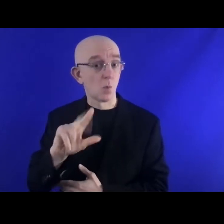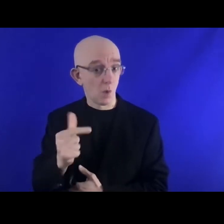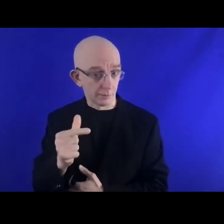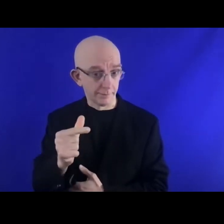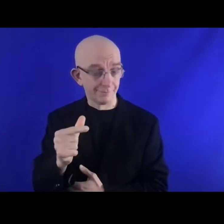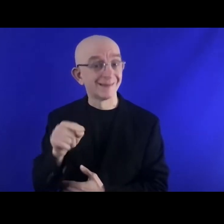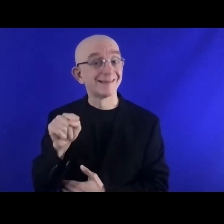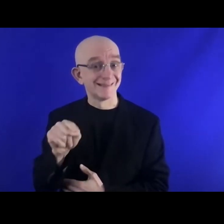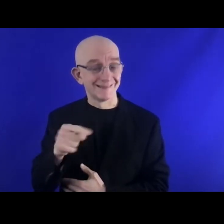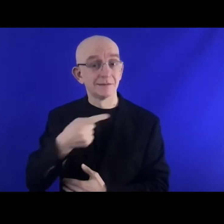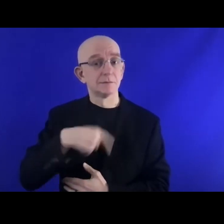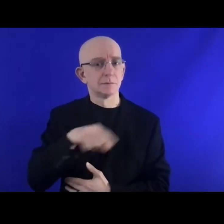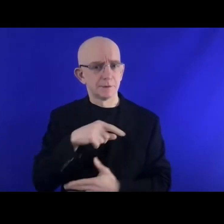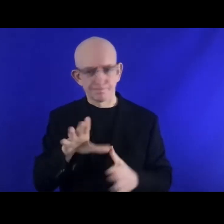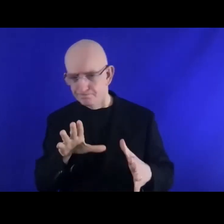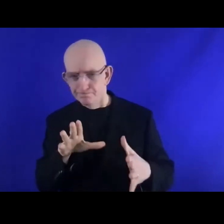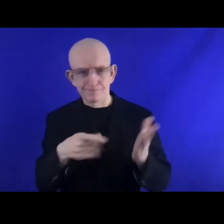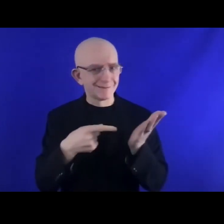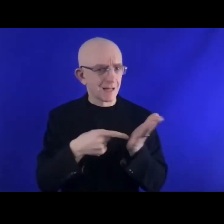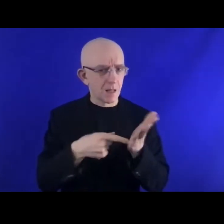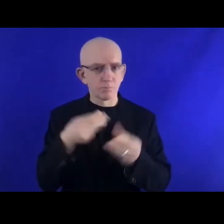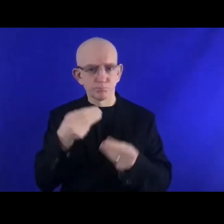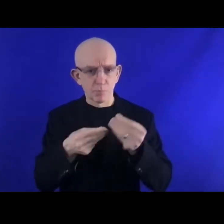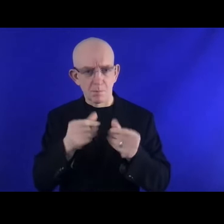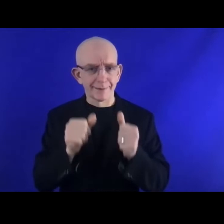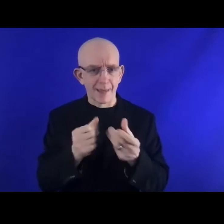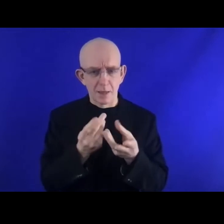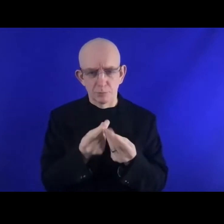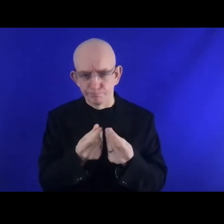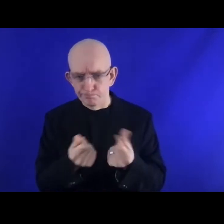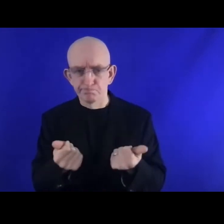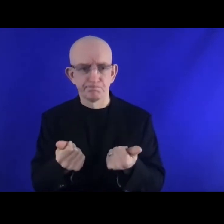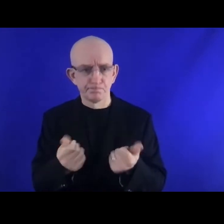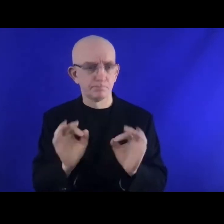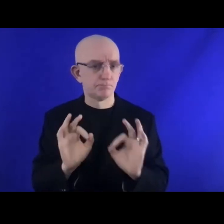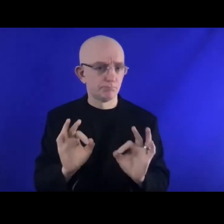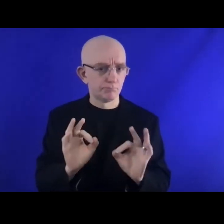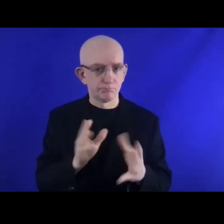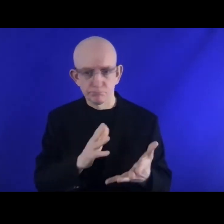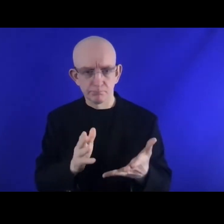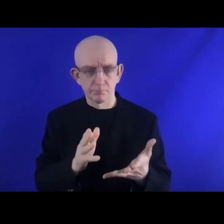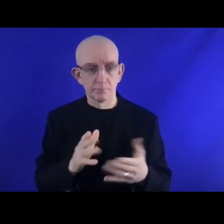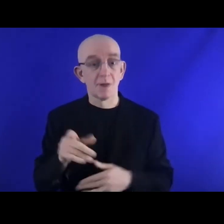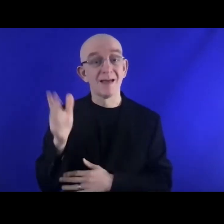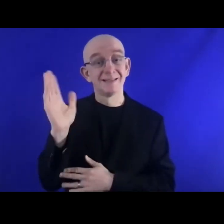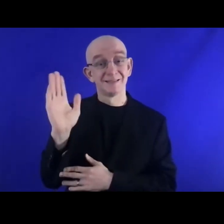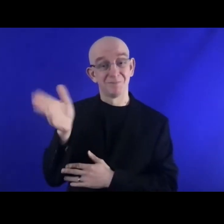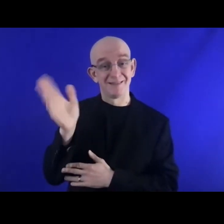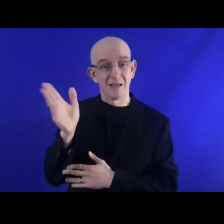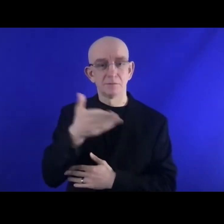to stick to the time allocated and to speak slowly so that interpreters